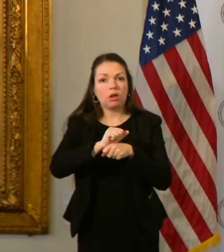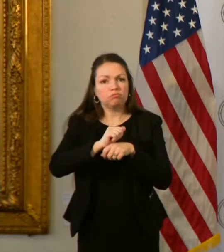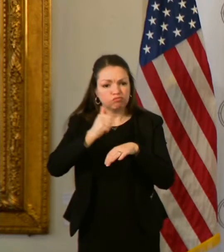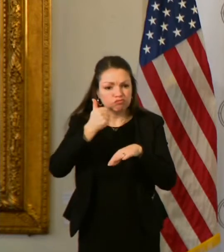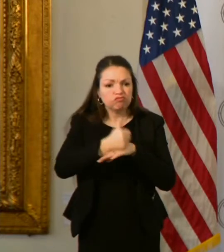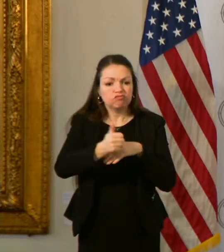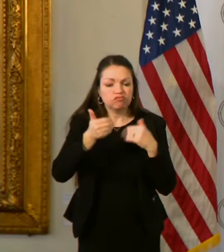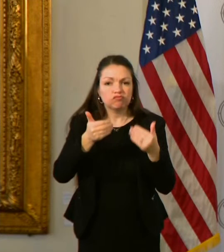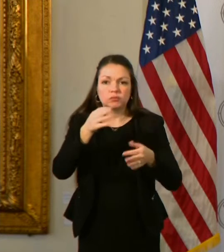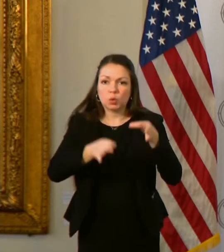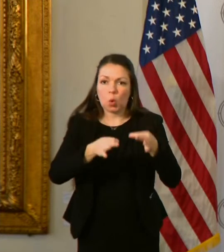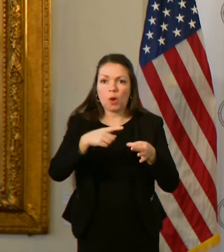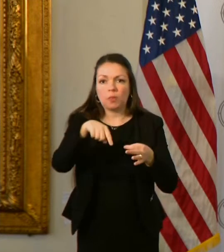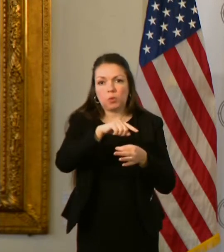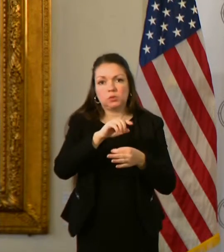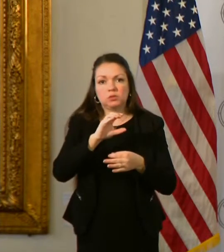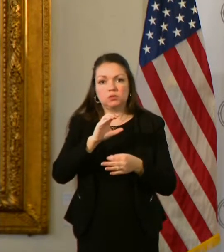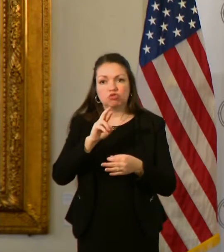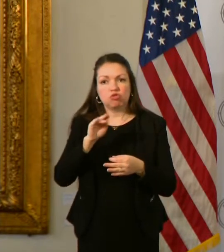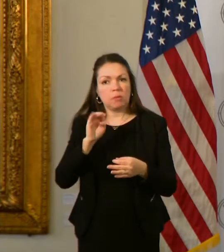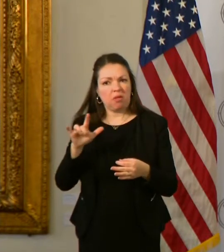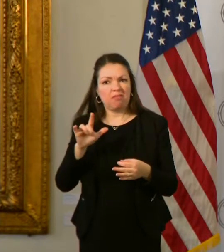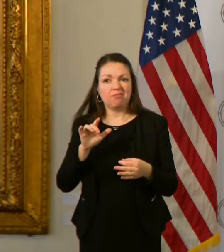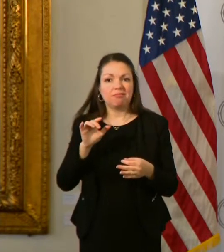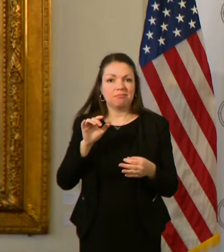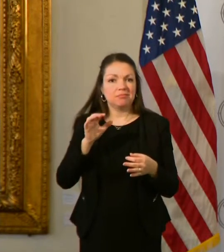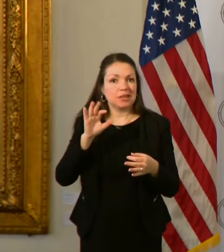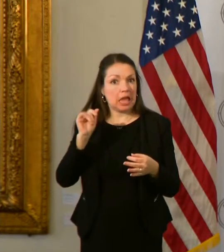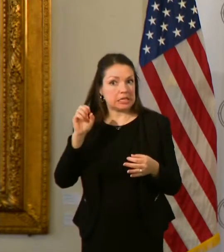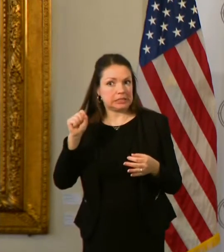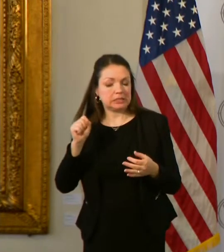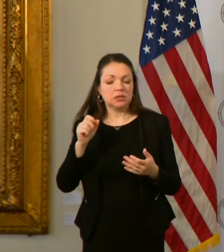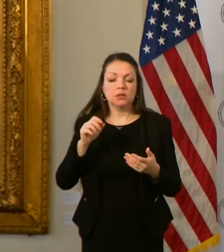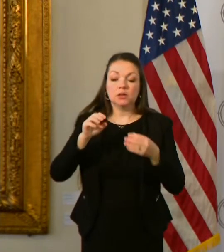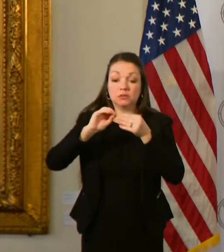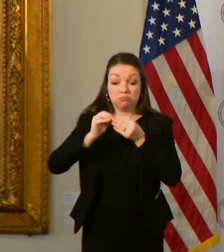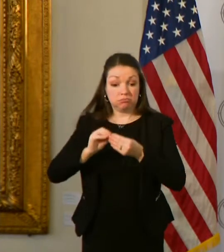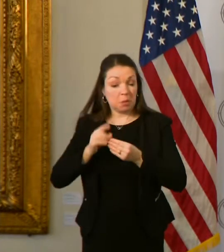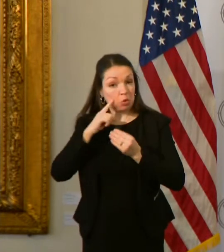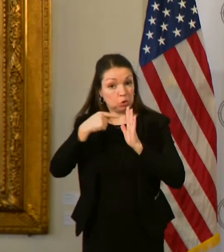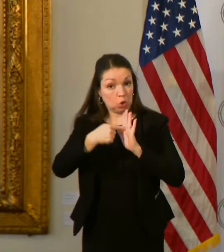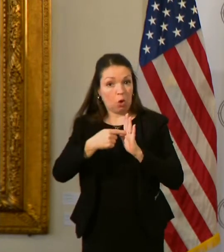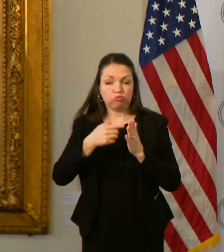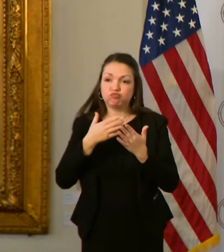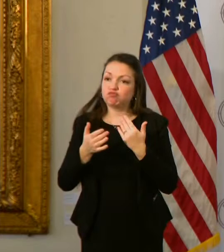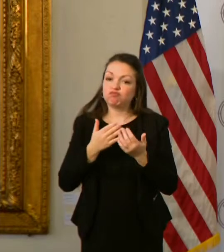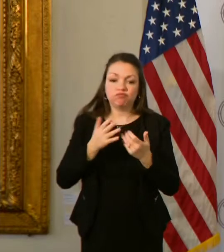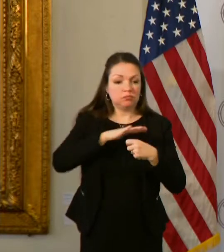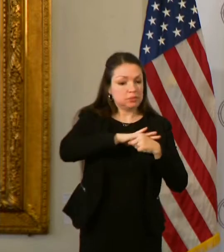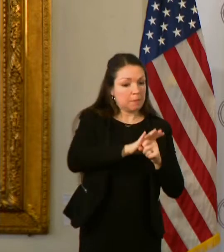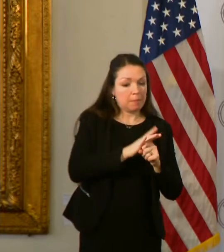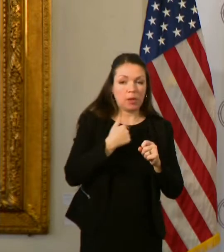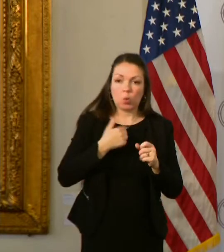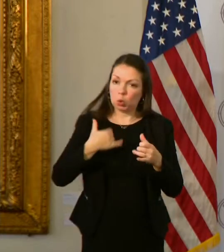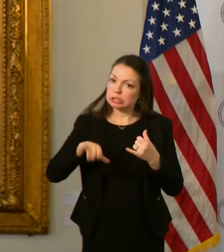cases. And the numbers show we're doing that work even in the midst of this